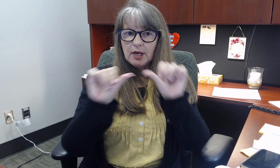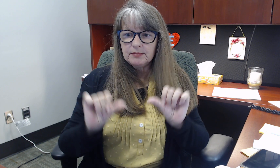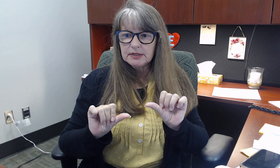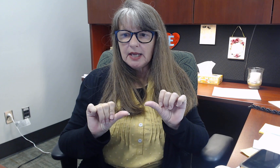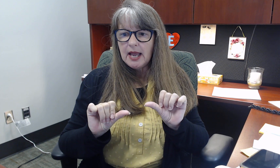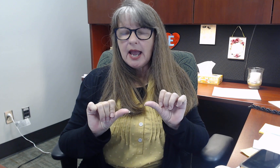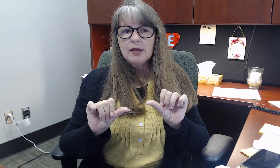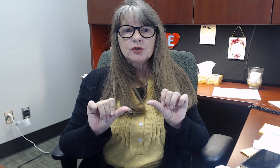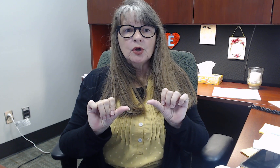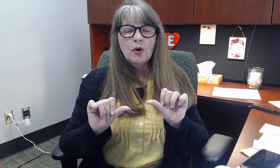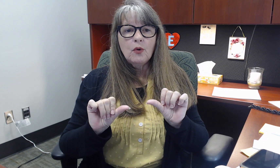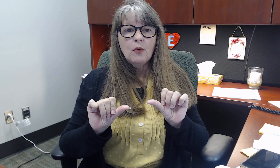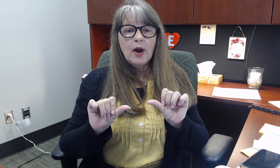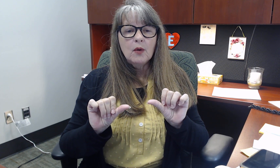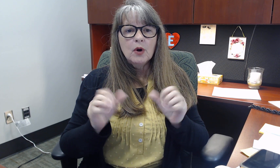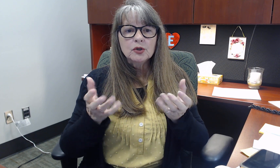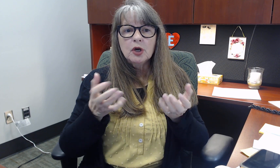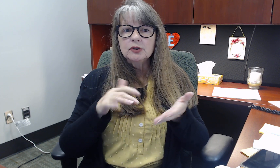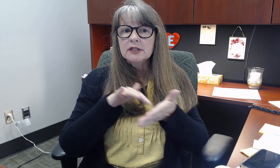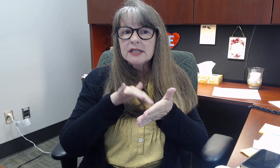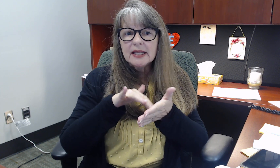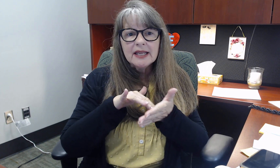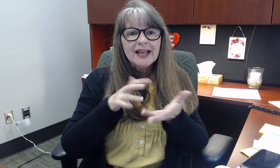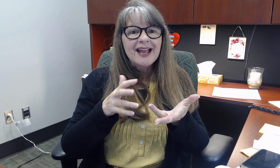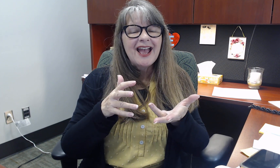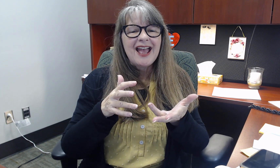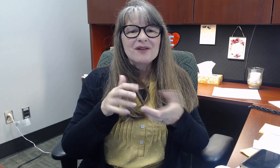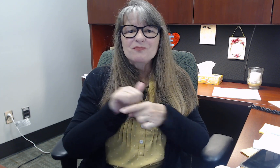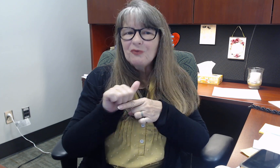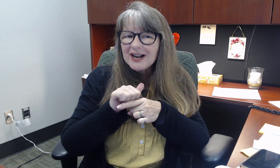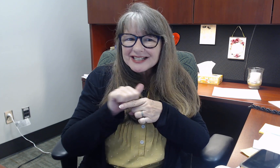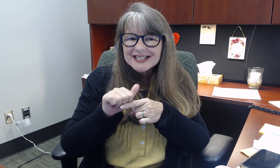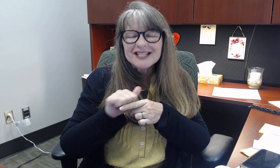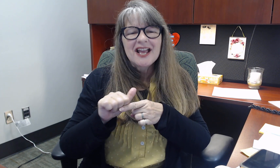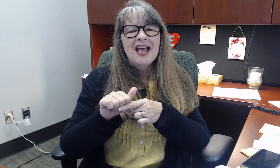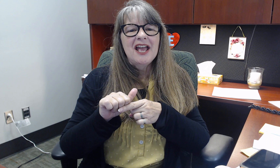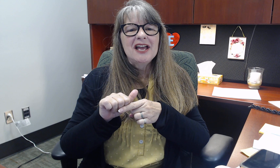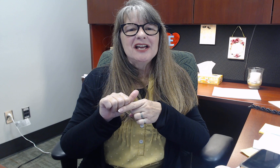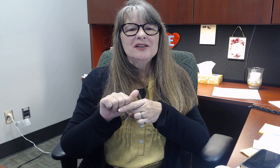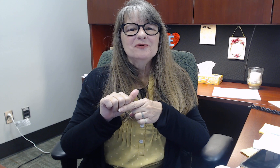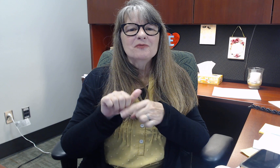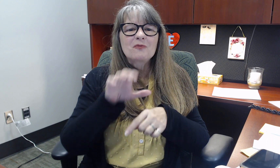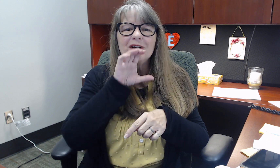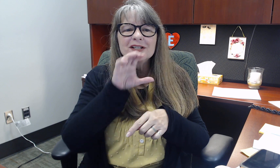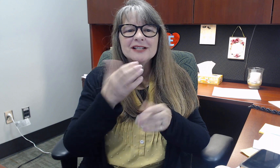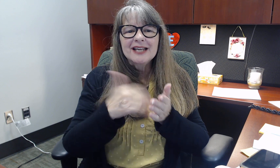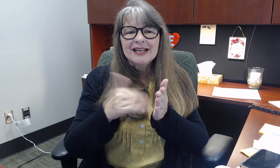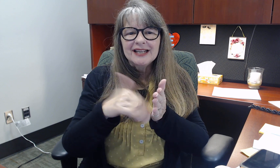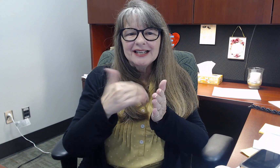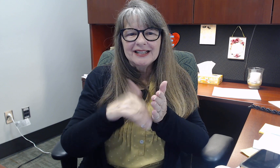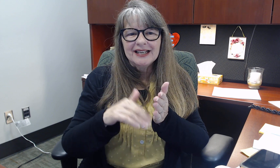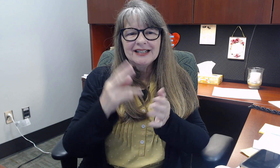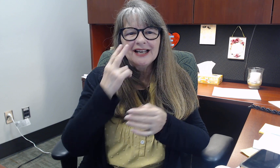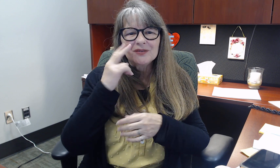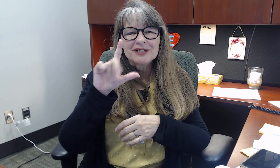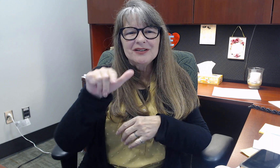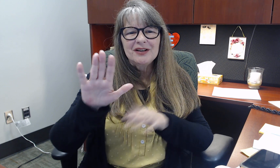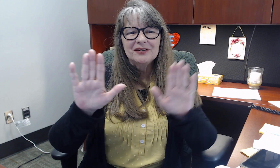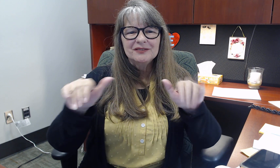handshapes. And so I want y'all to study and practice and watch this again and again and again. I'll see you later.